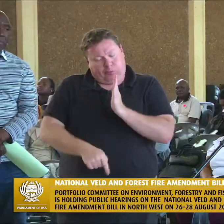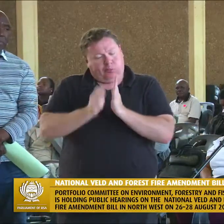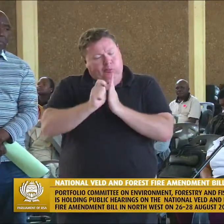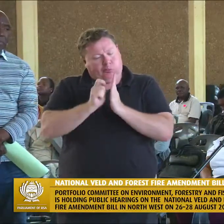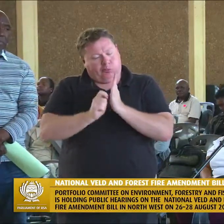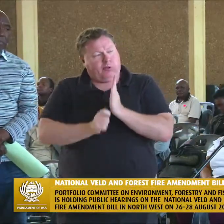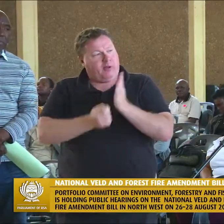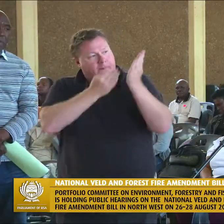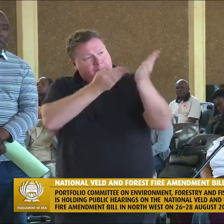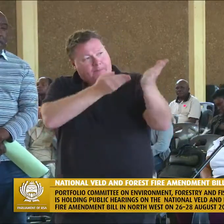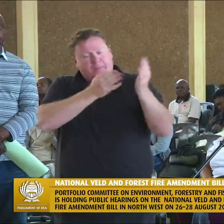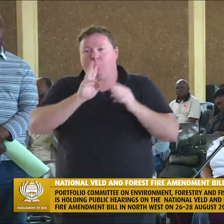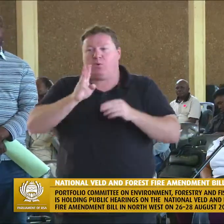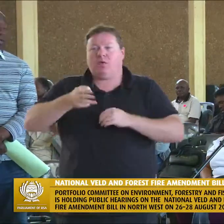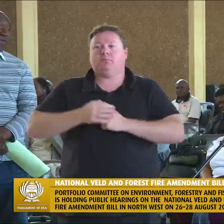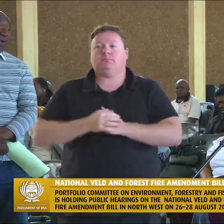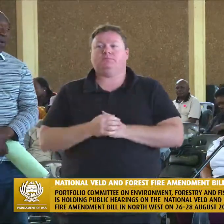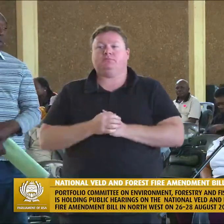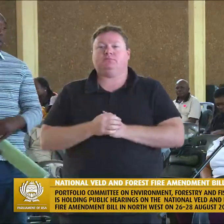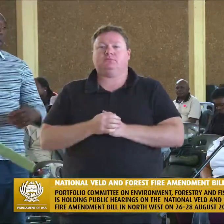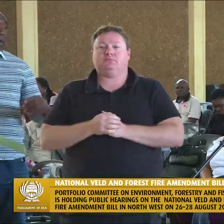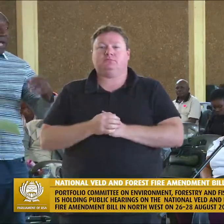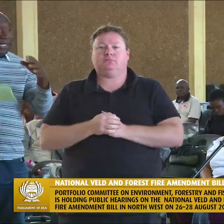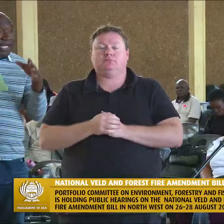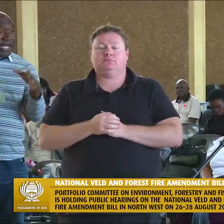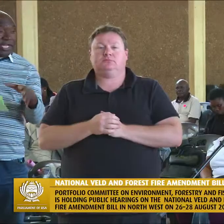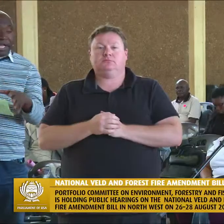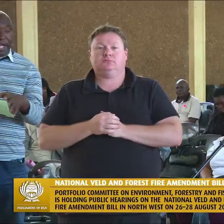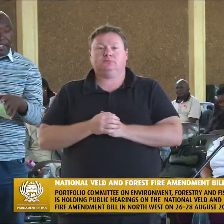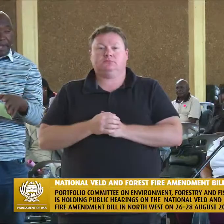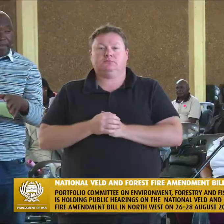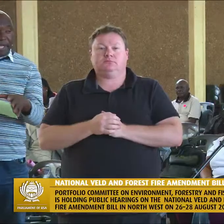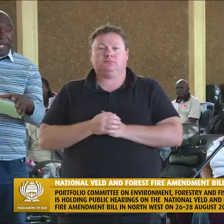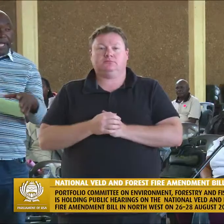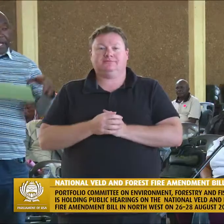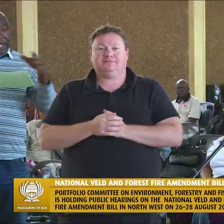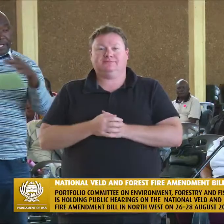inputs in writing uh